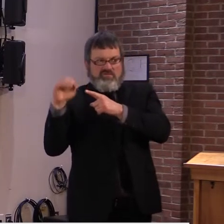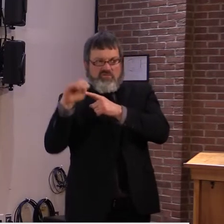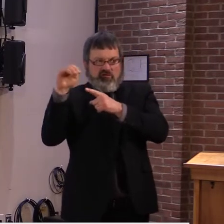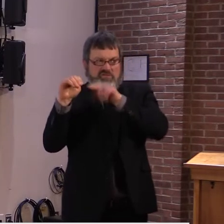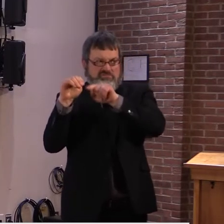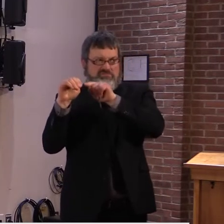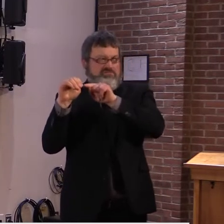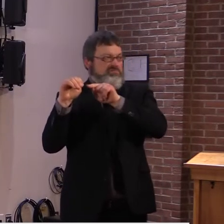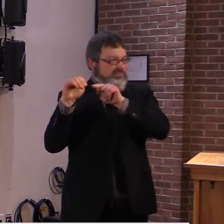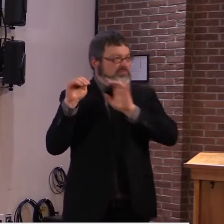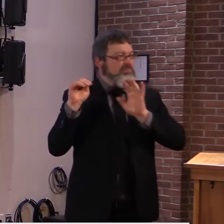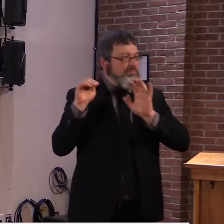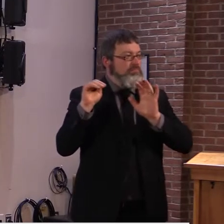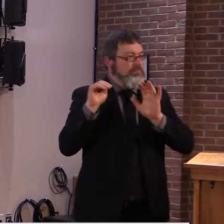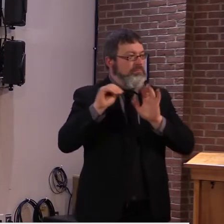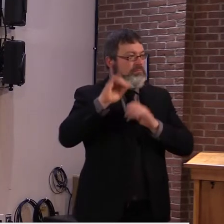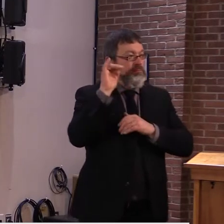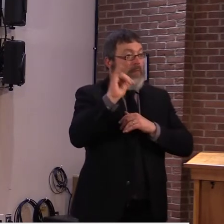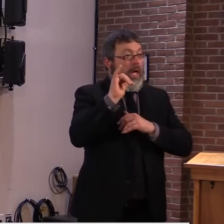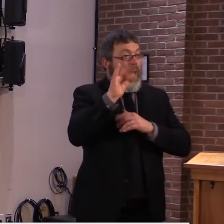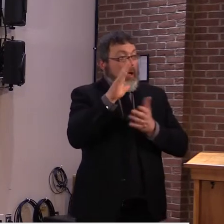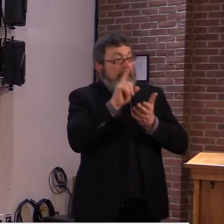New Year's.